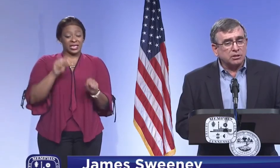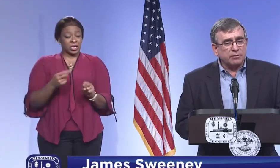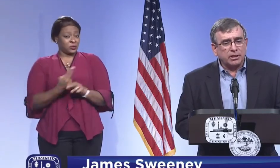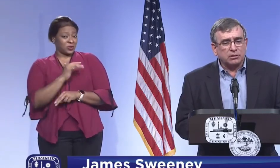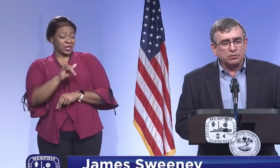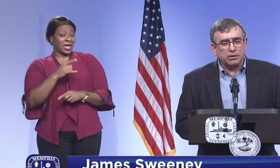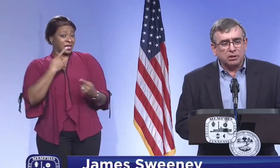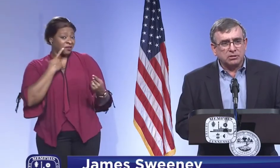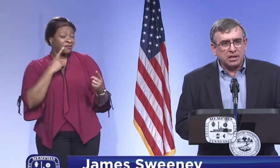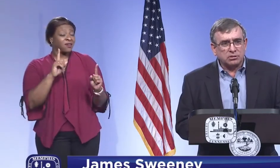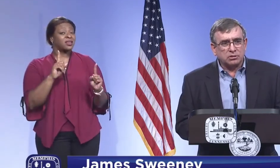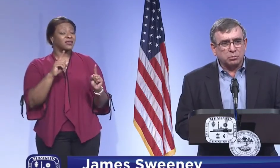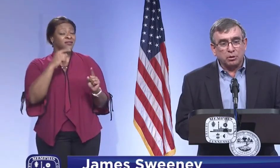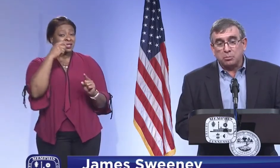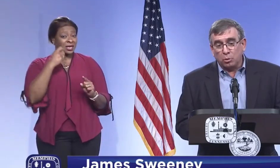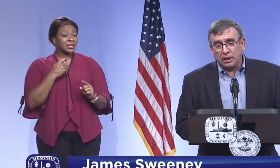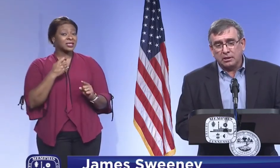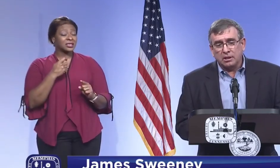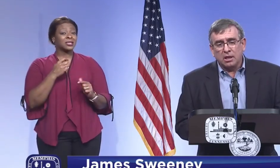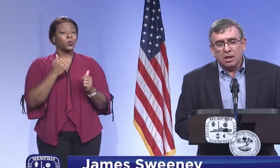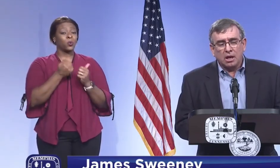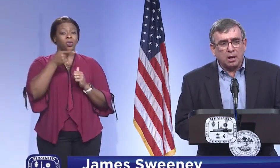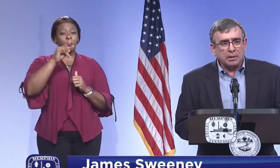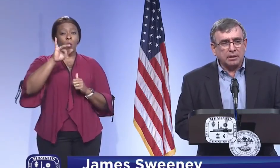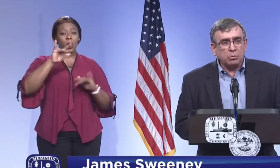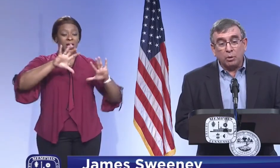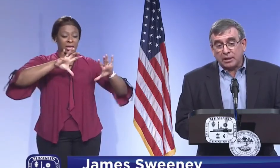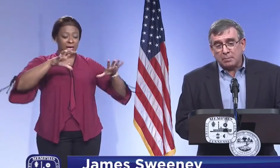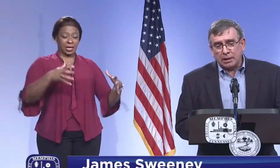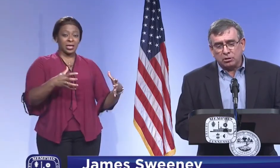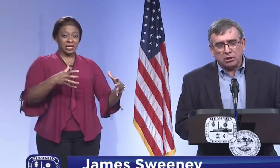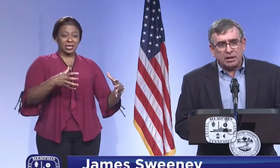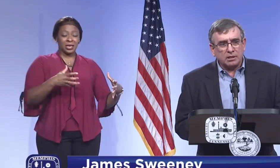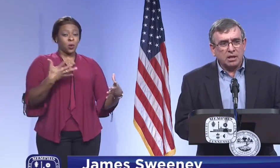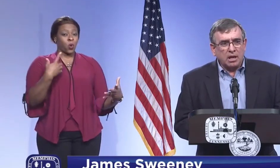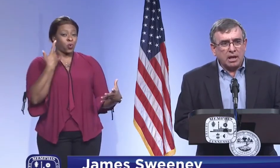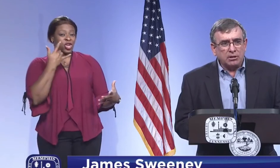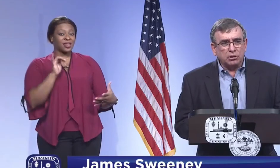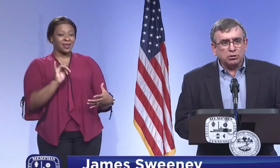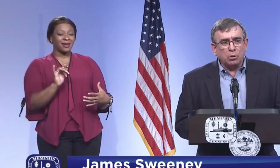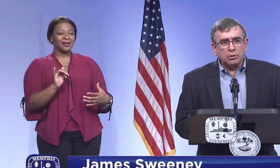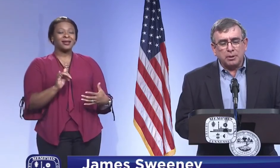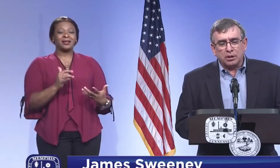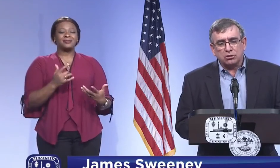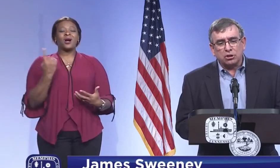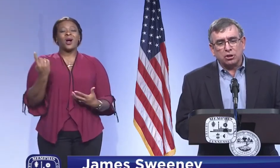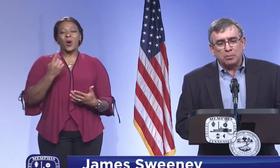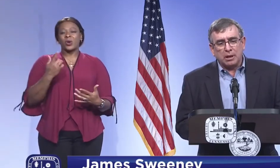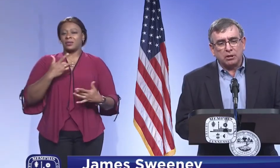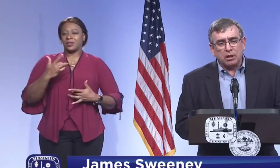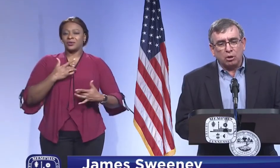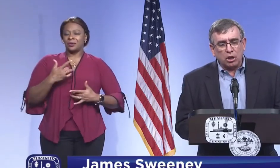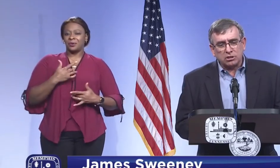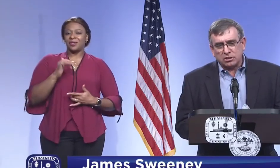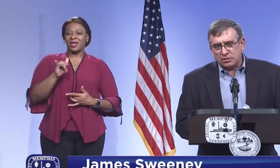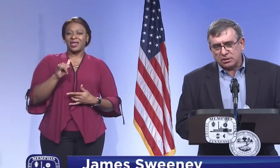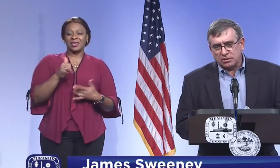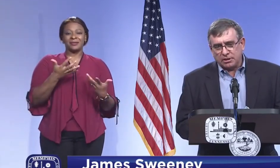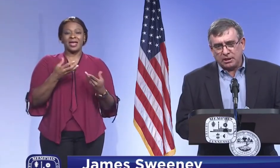as an effective test with pooling and what that might look like. And there's always been a concern about loss